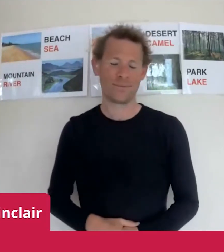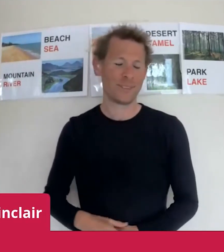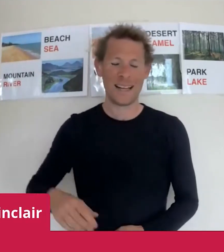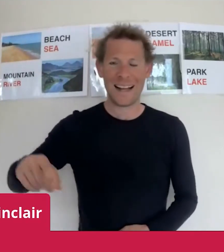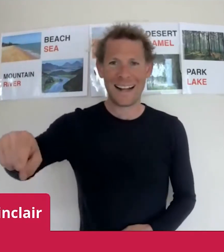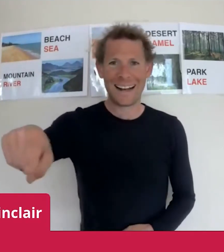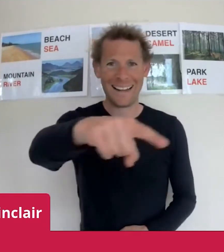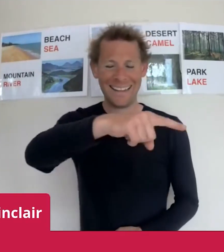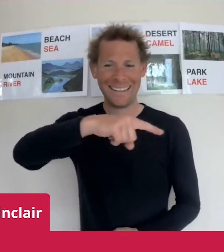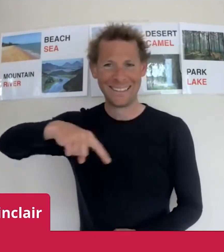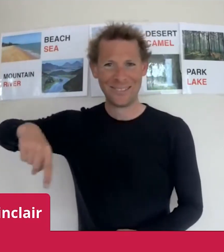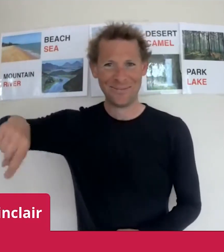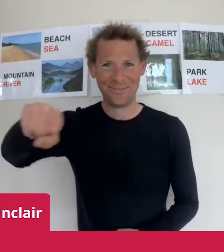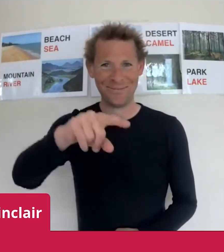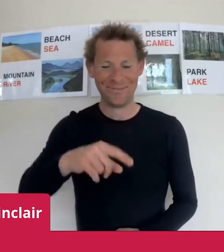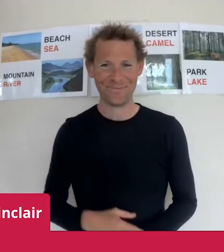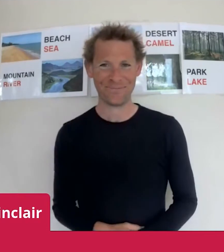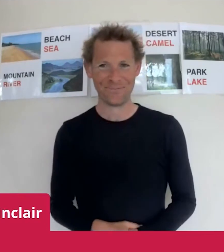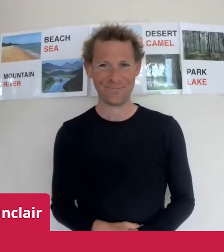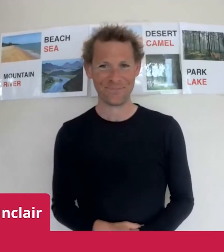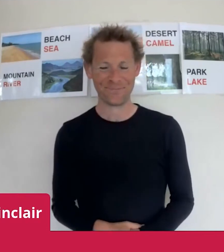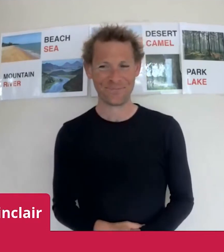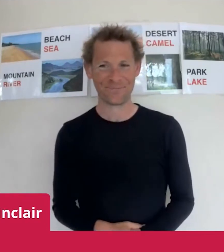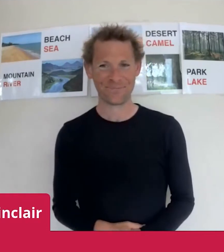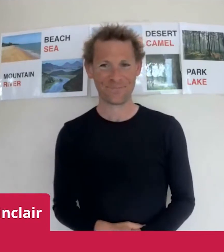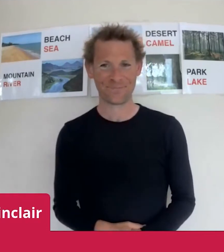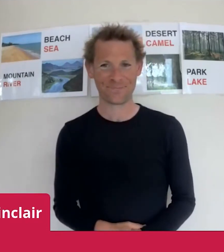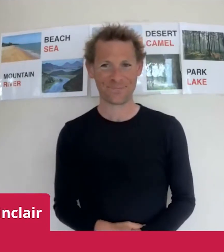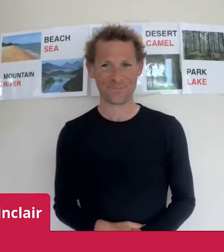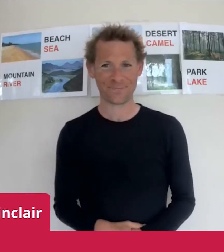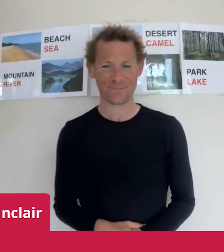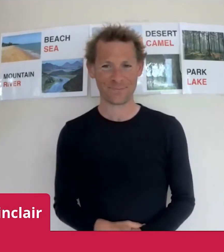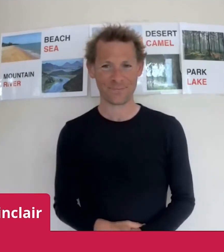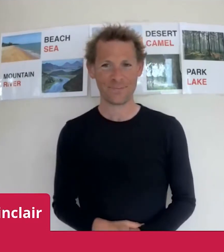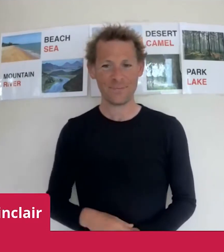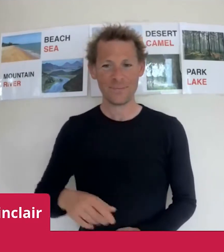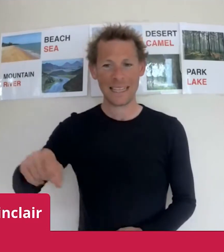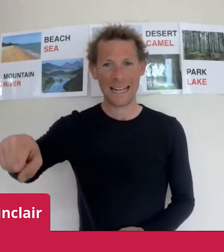Oh, lake. I was going to sign it wrong there. Lake.